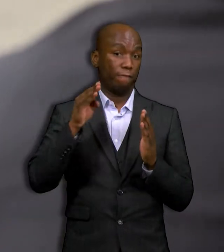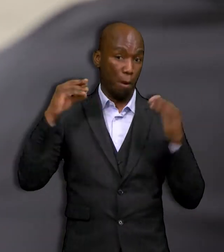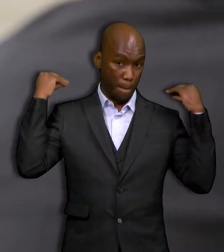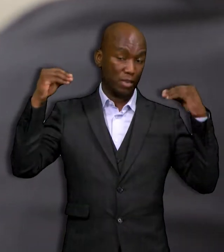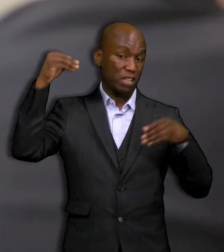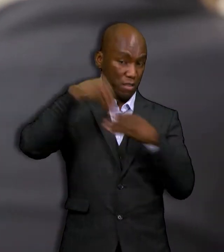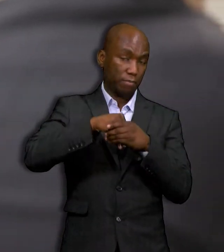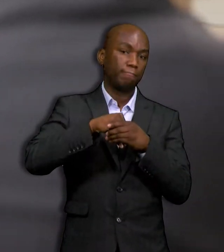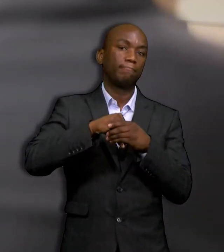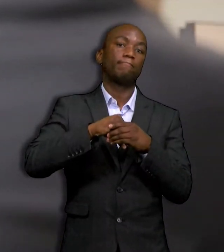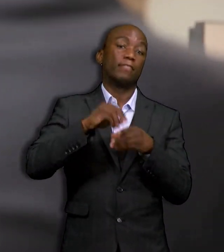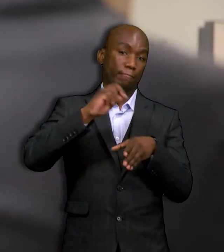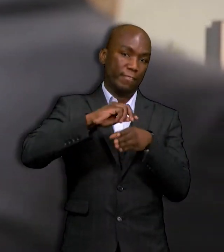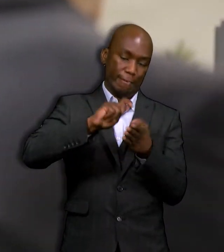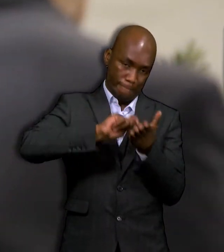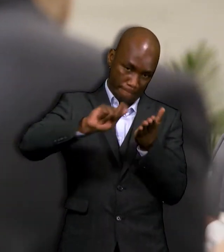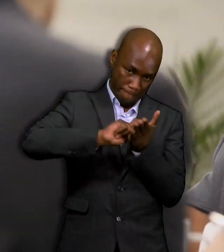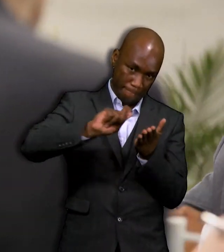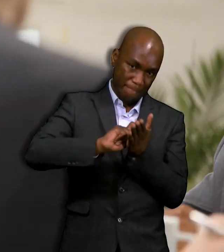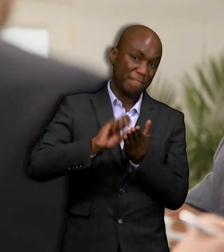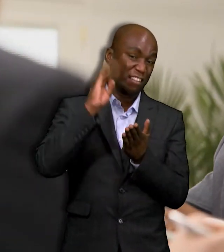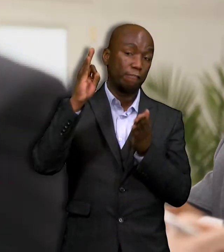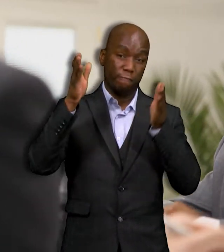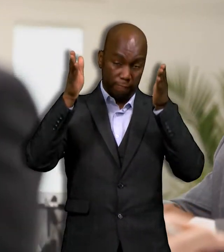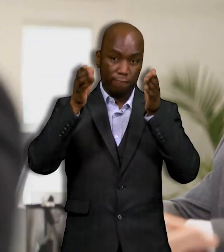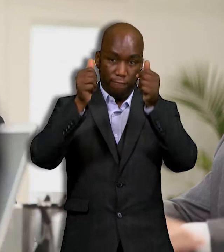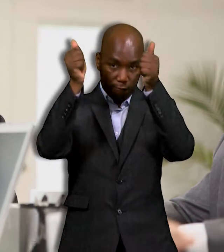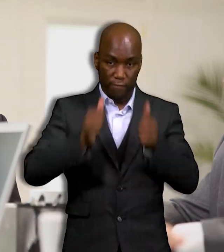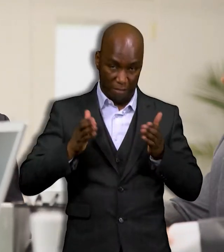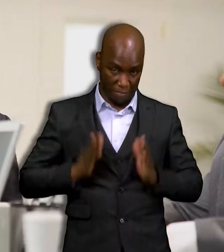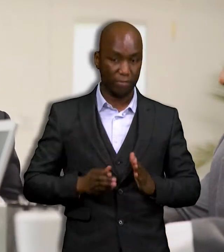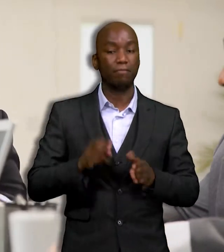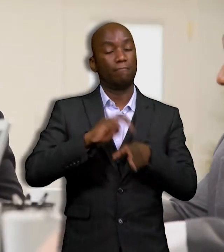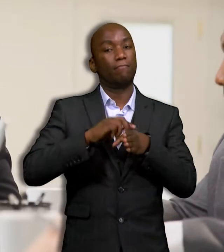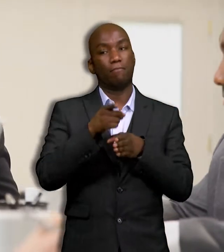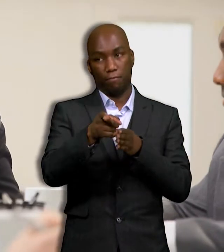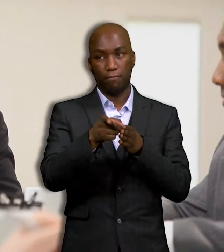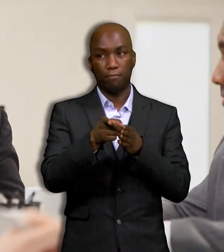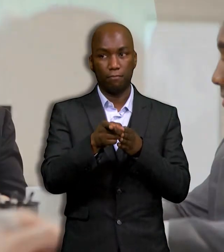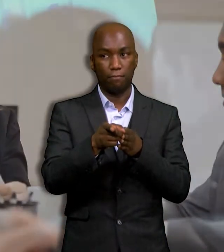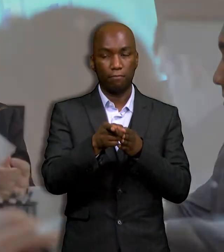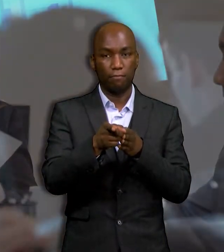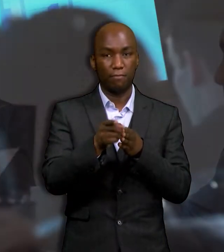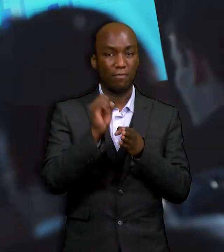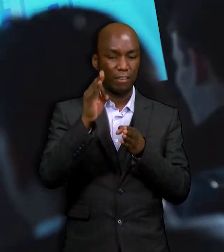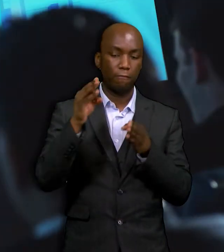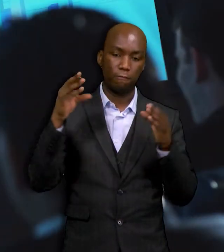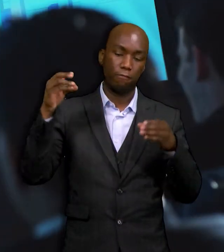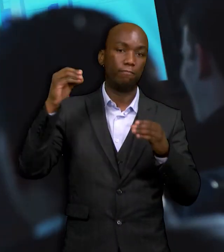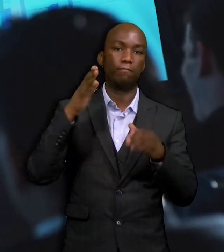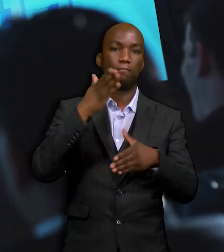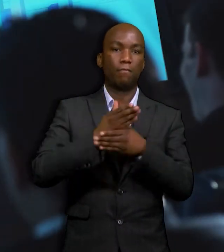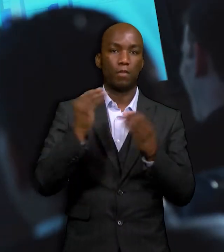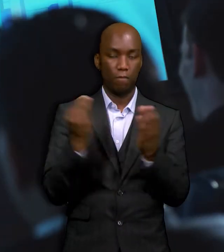context. As accountants not only need to produce figures, they need to be able to